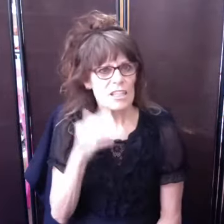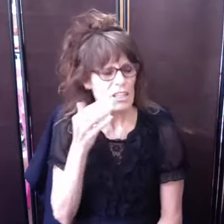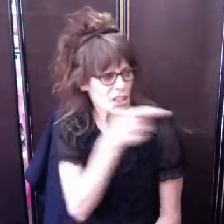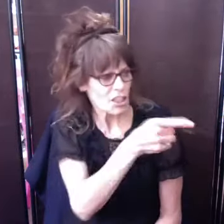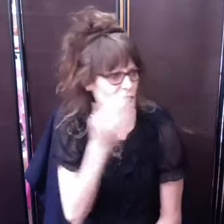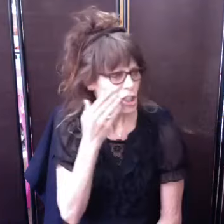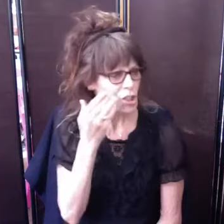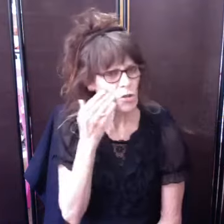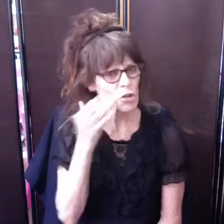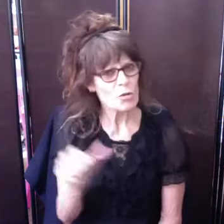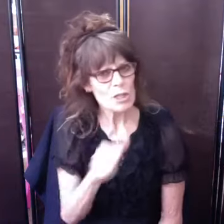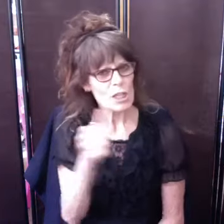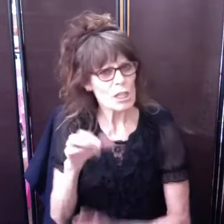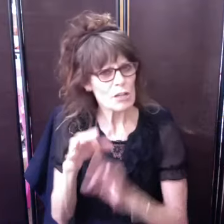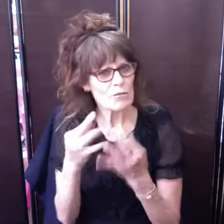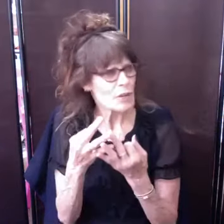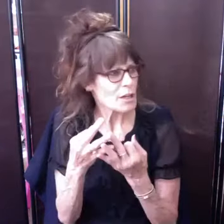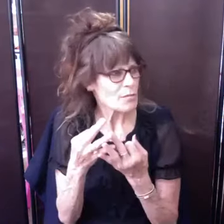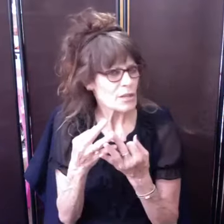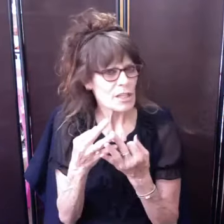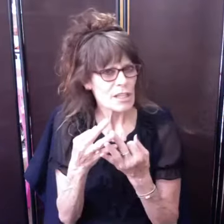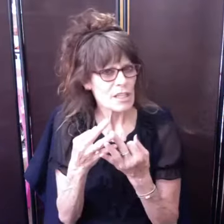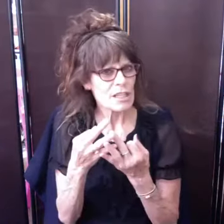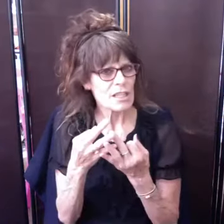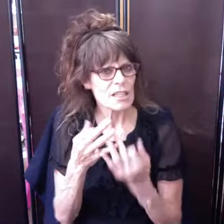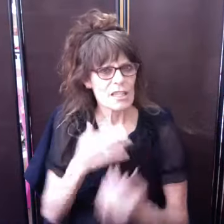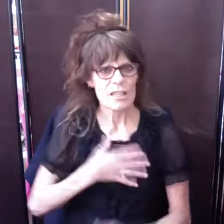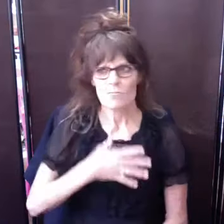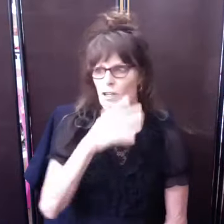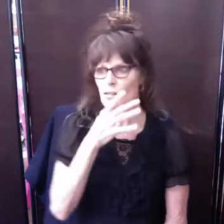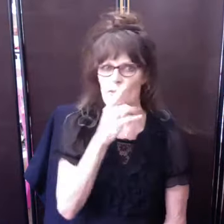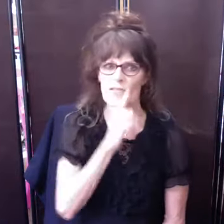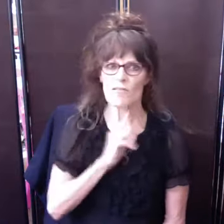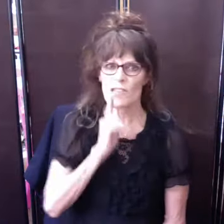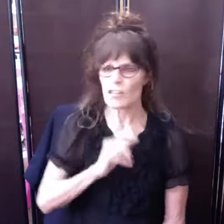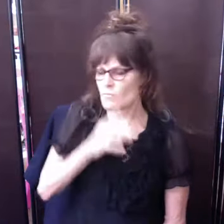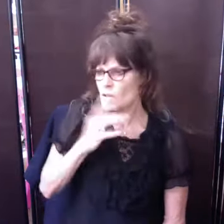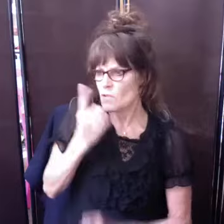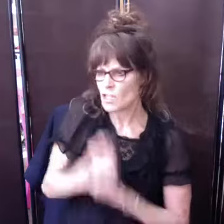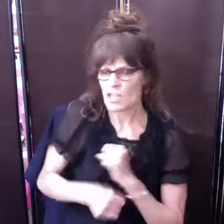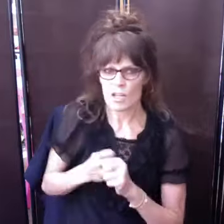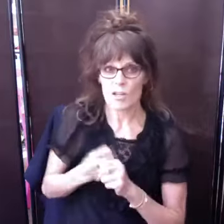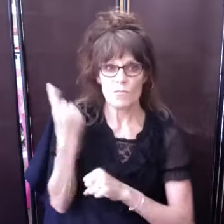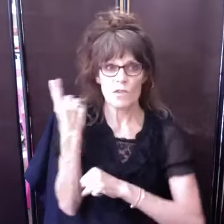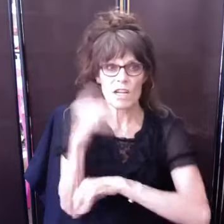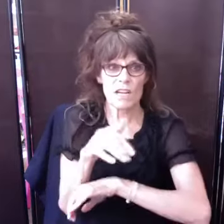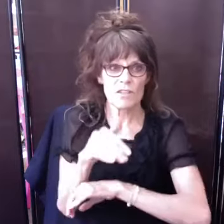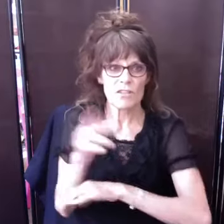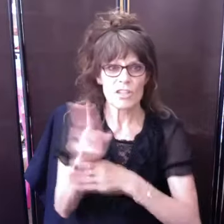she felt I ought to know. My mother was a single parent for about a year, and then one afternoon she used the word date. I didn't know anything